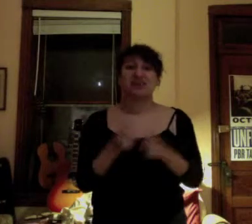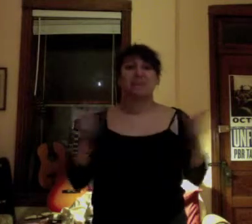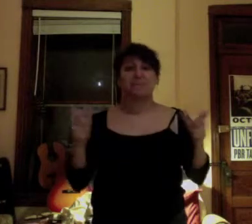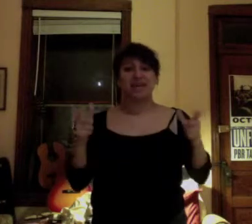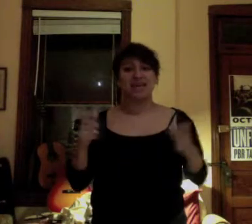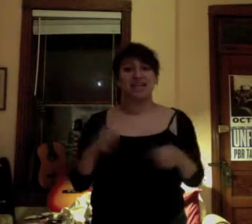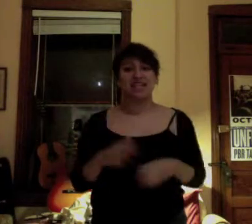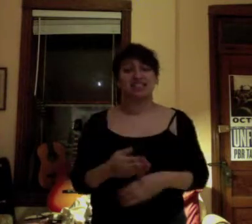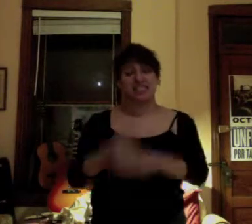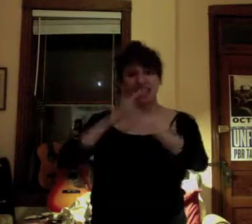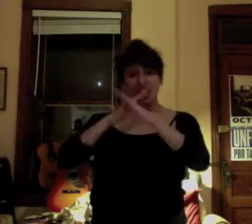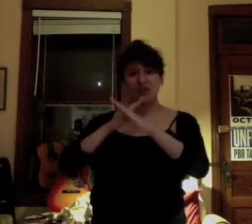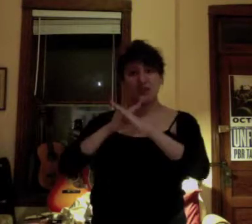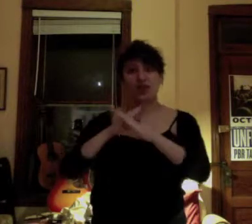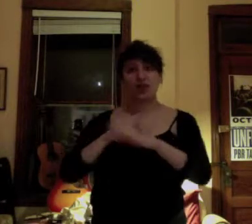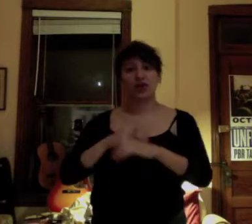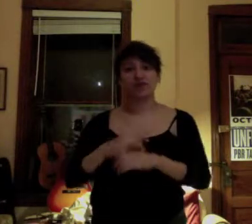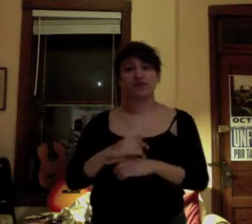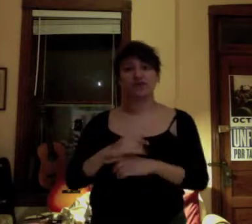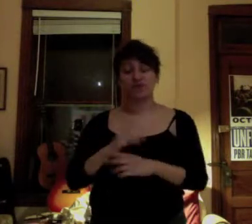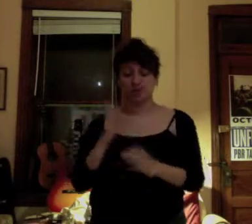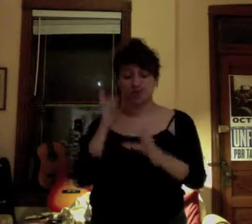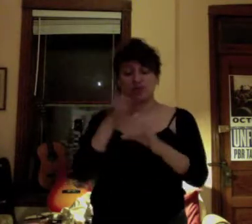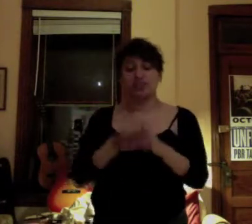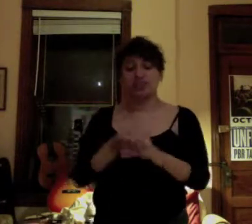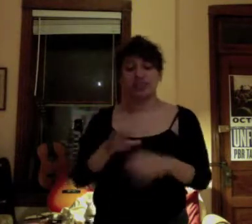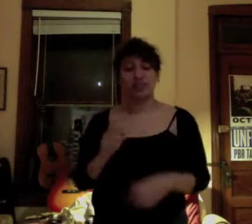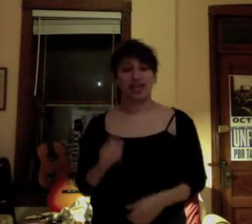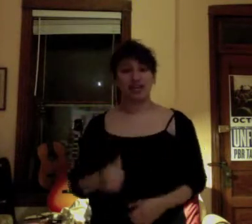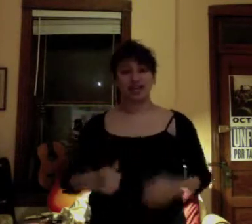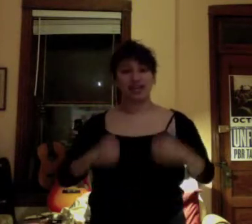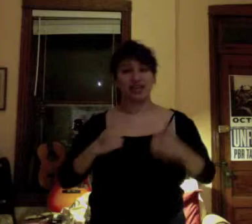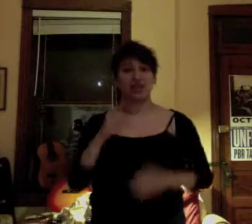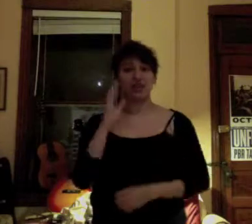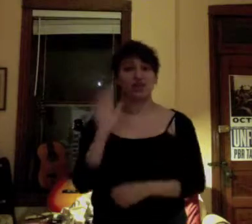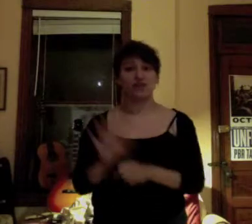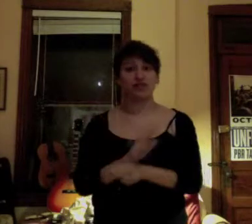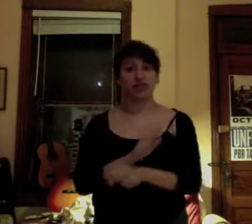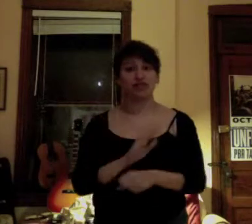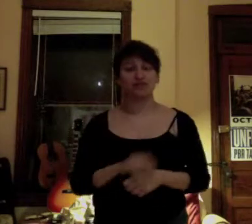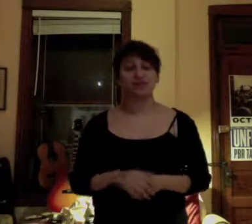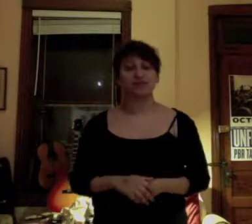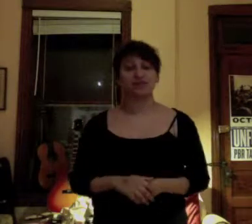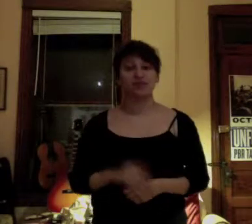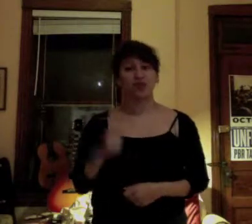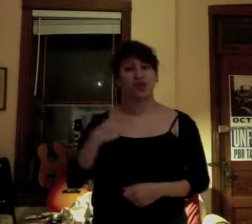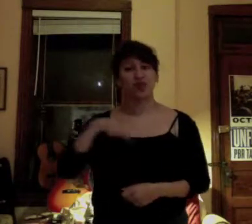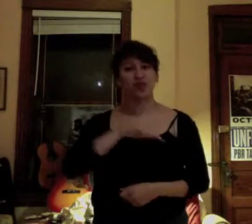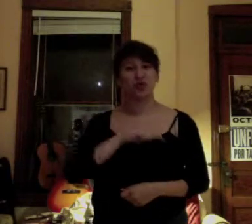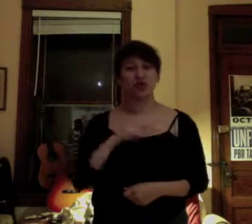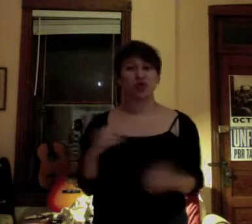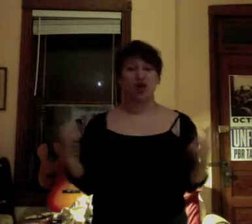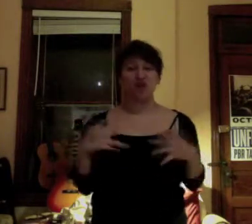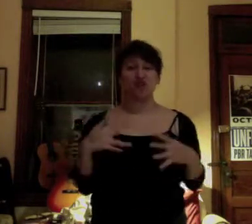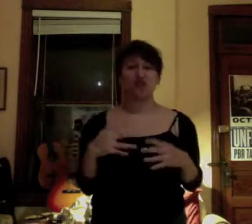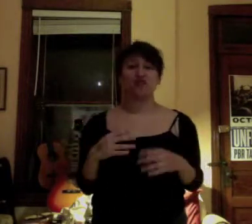afraid. We're afraid to speak our truth, we're afraid to show up in the world as we are, and we're holding back in some